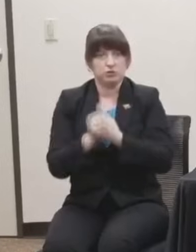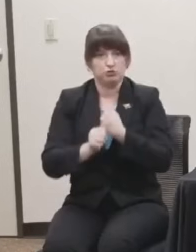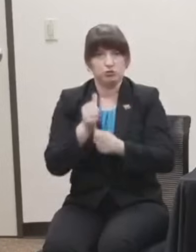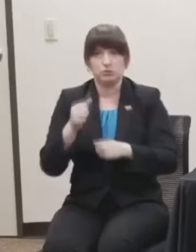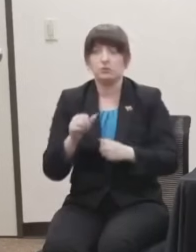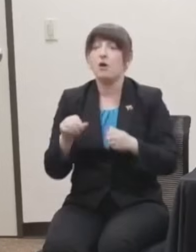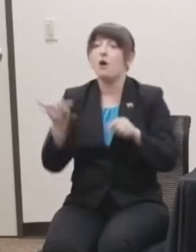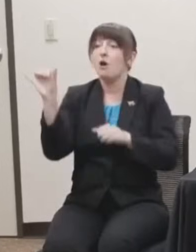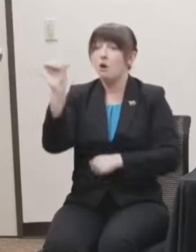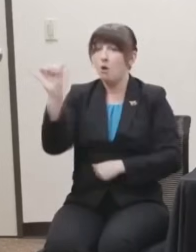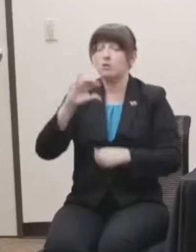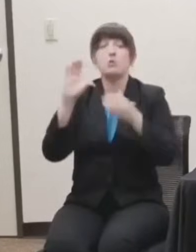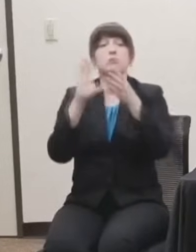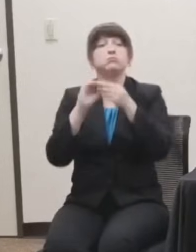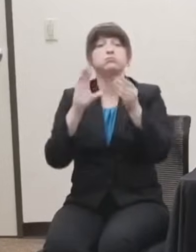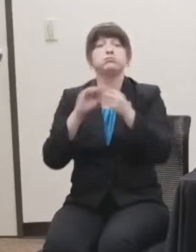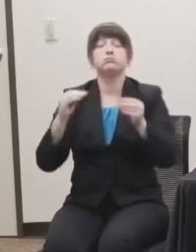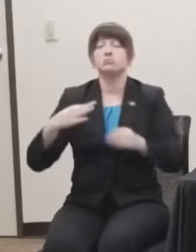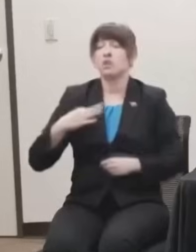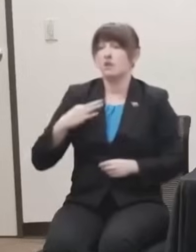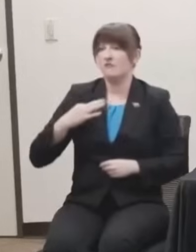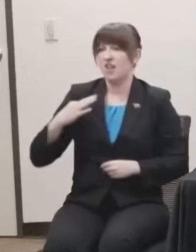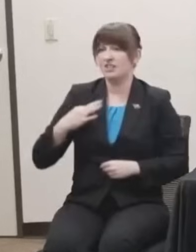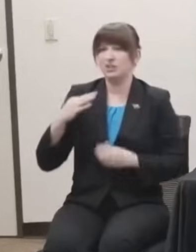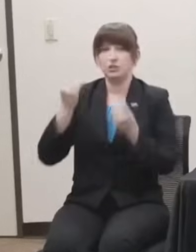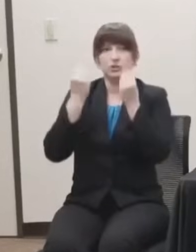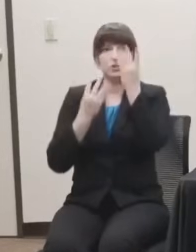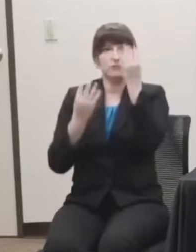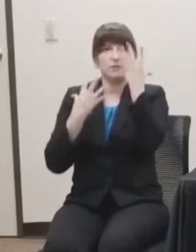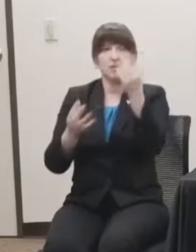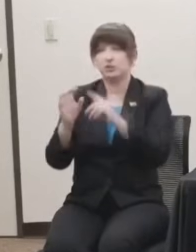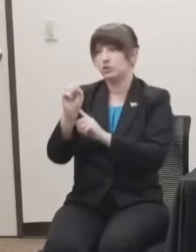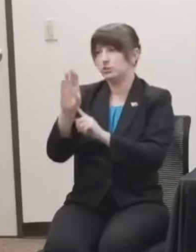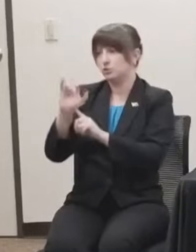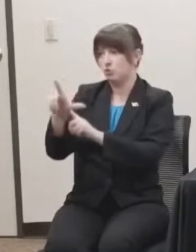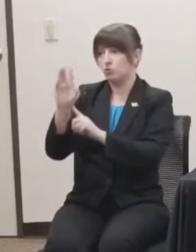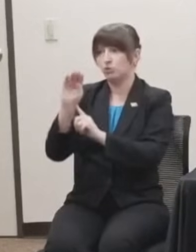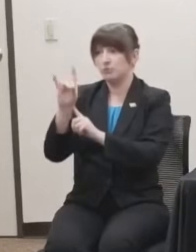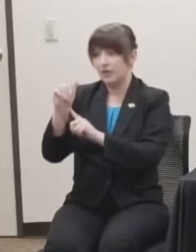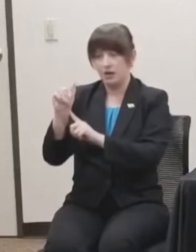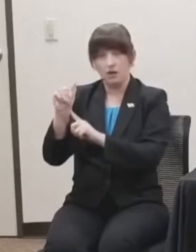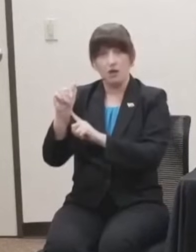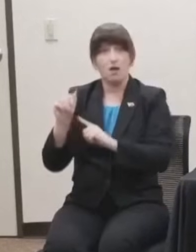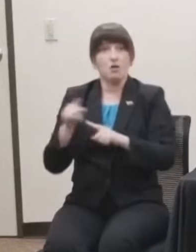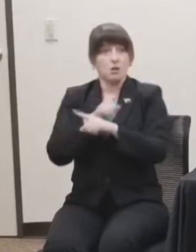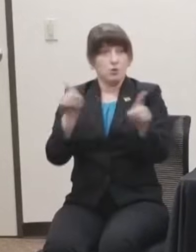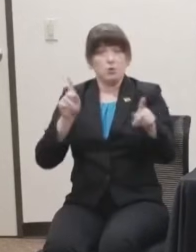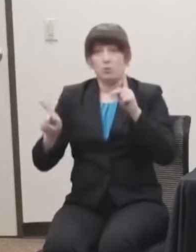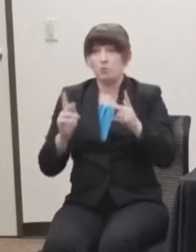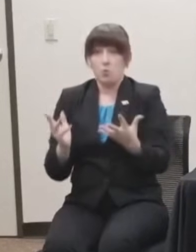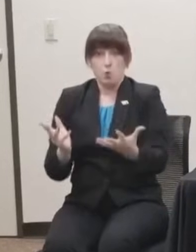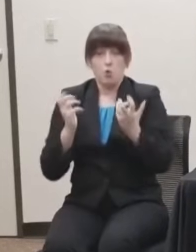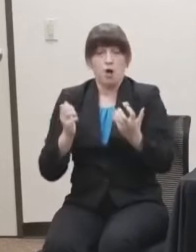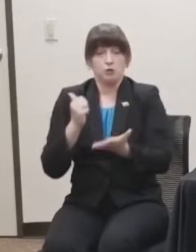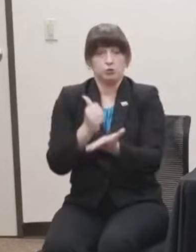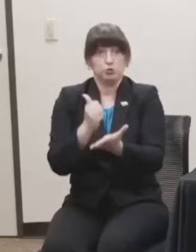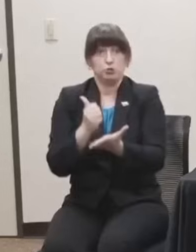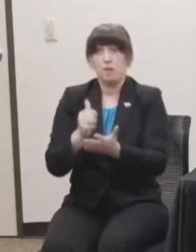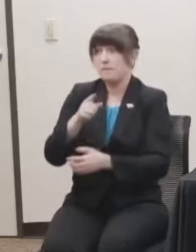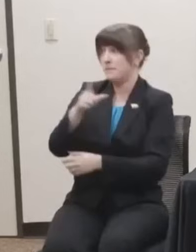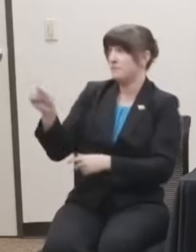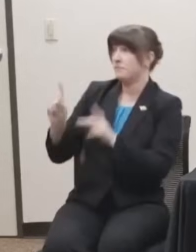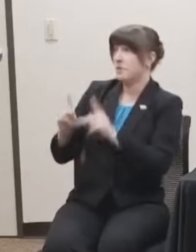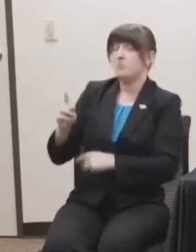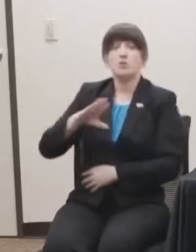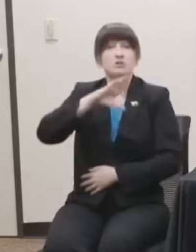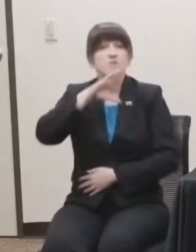about volunteers and spontaneous volunteers being frustrated because they can't help. We are evacuating parts of the river right now because we're